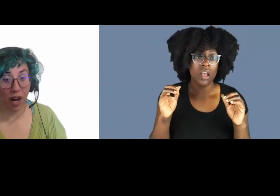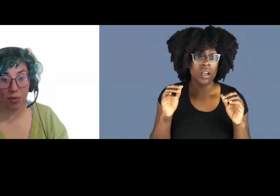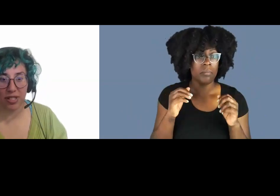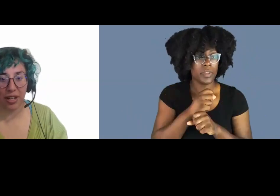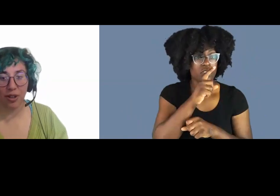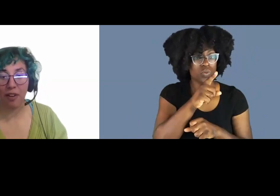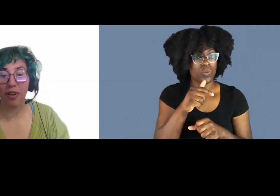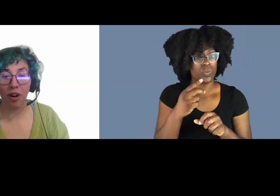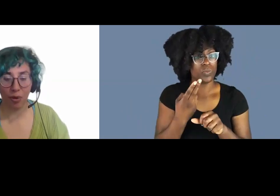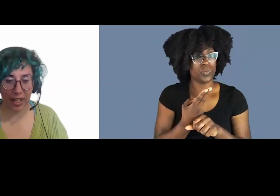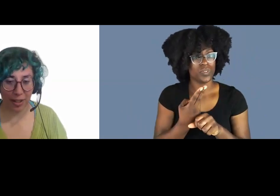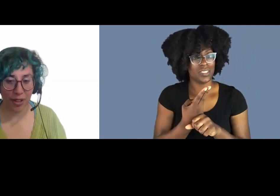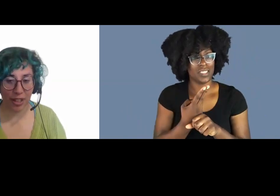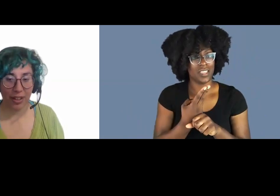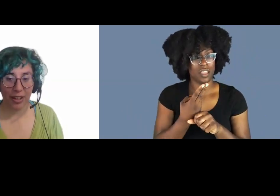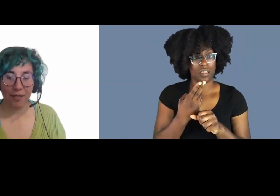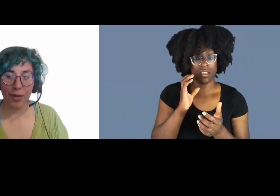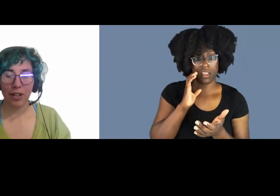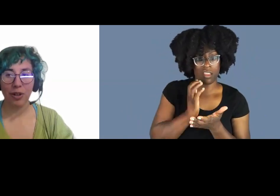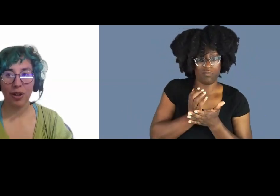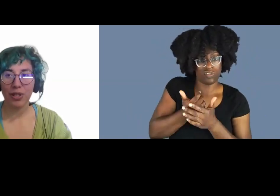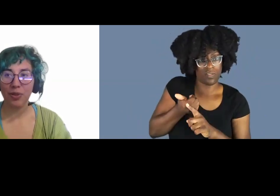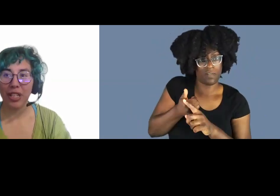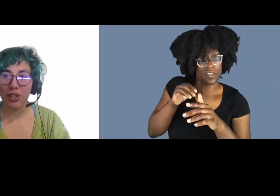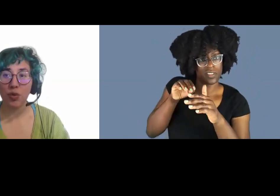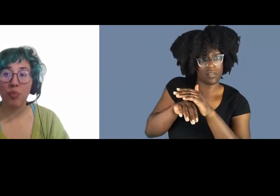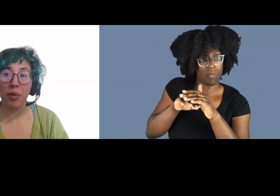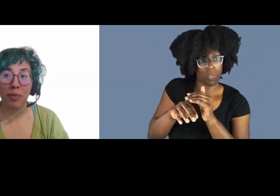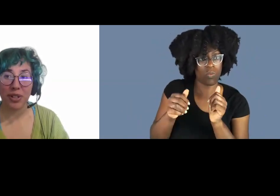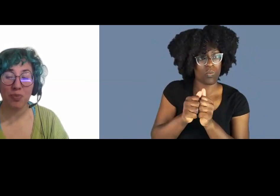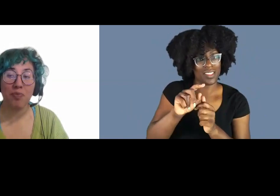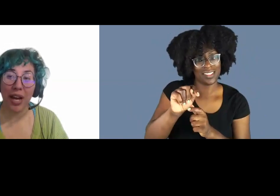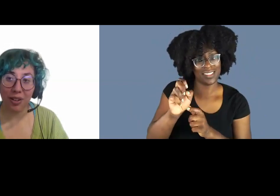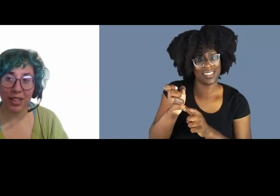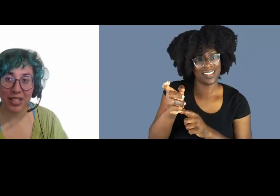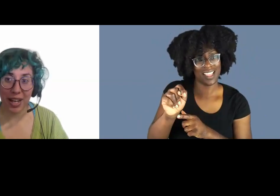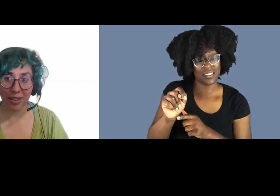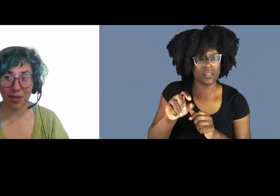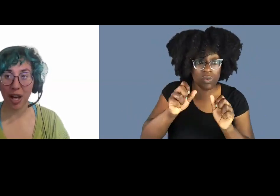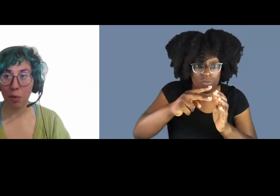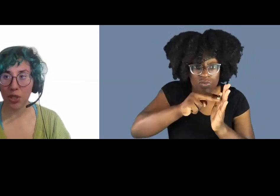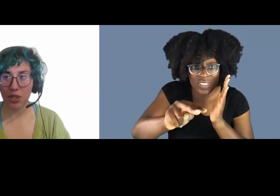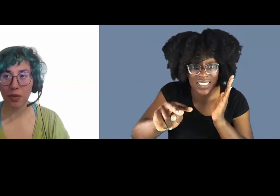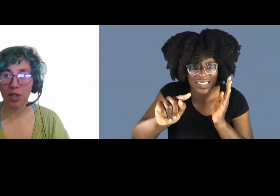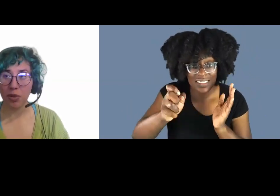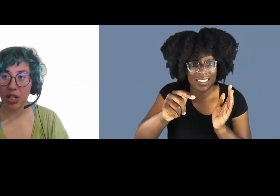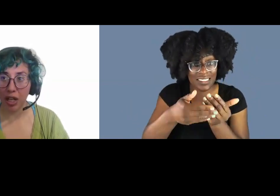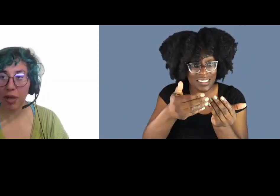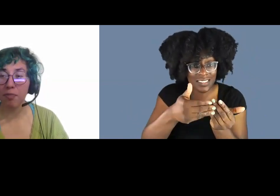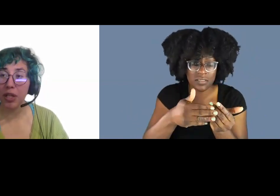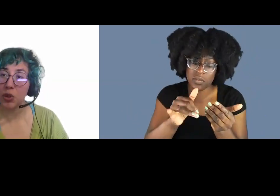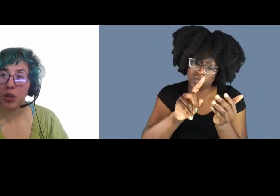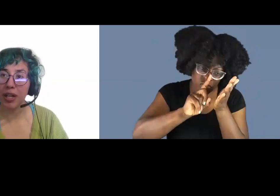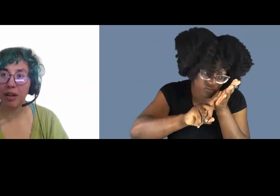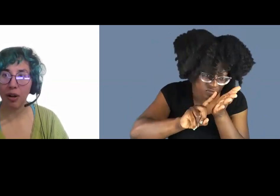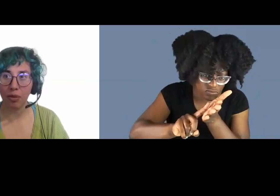for options that you have already. But you also need to remember to manually check those options from time to time